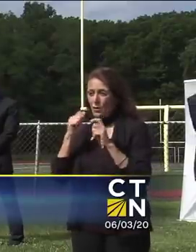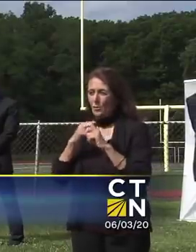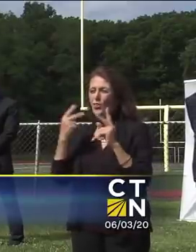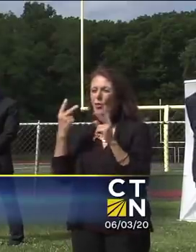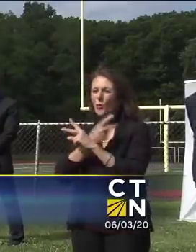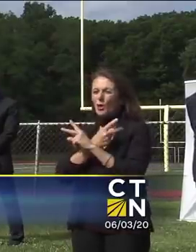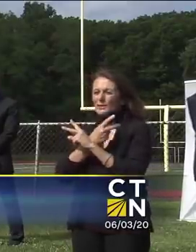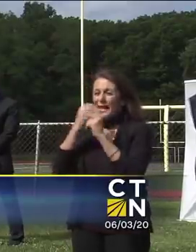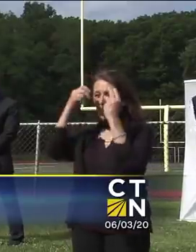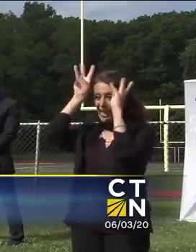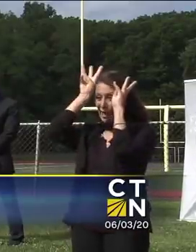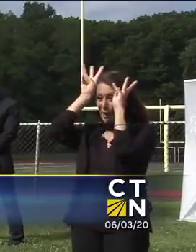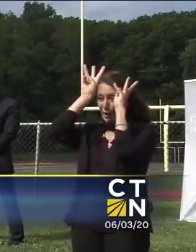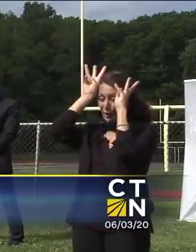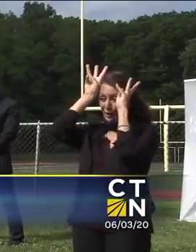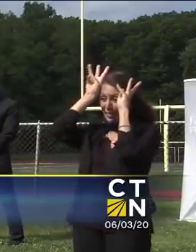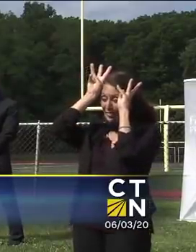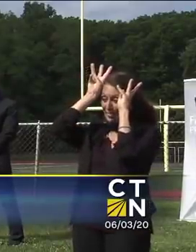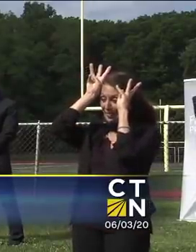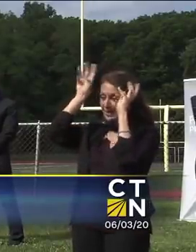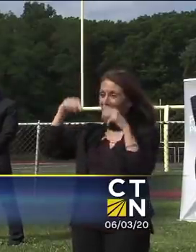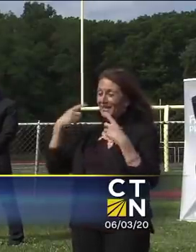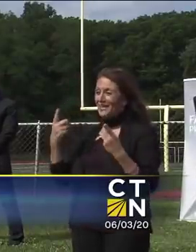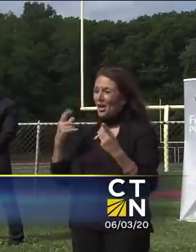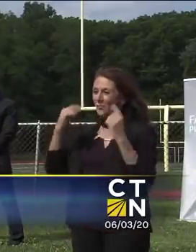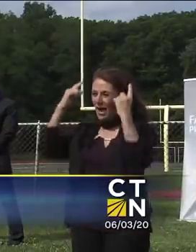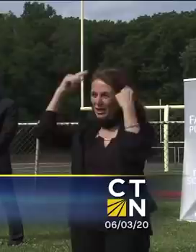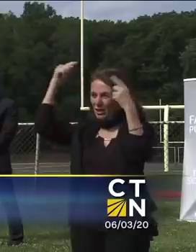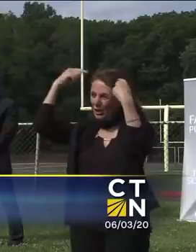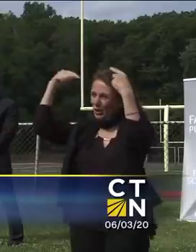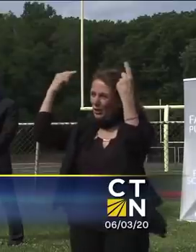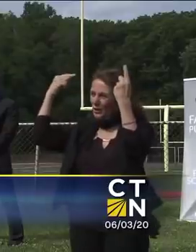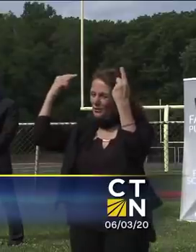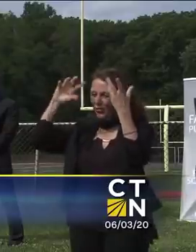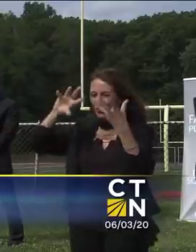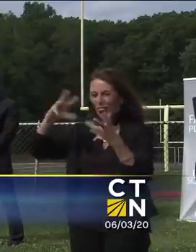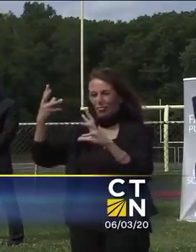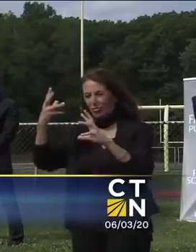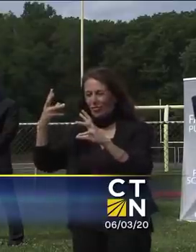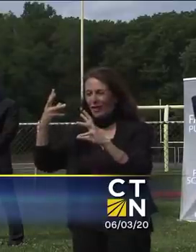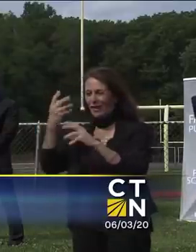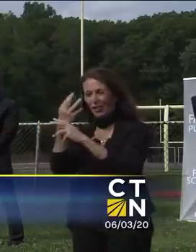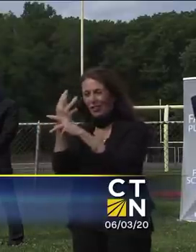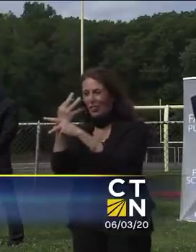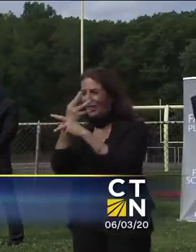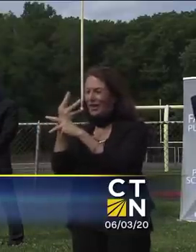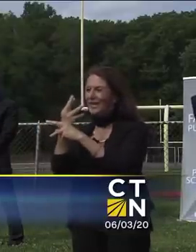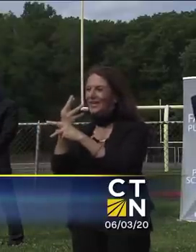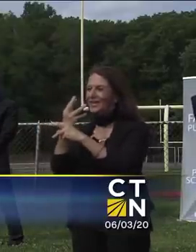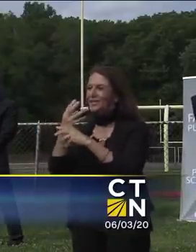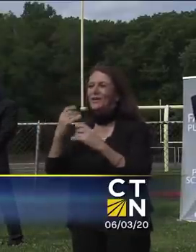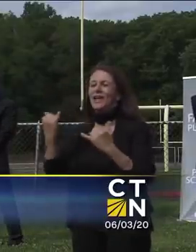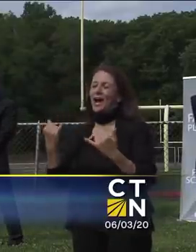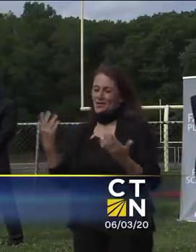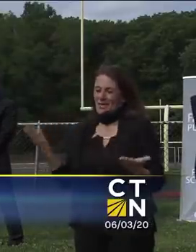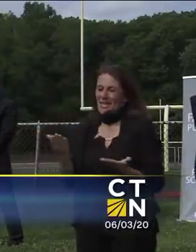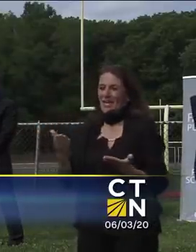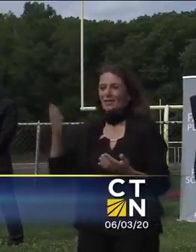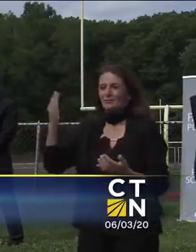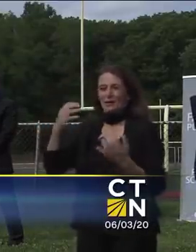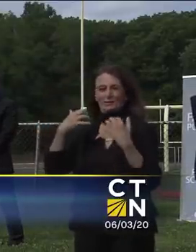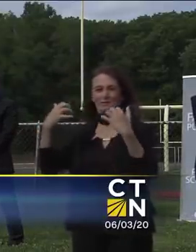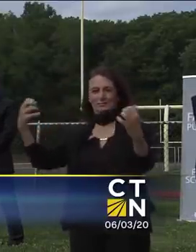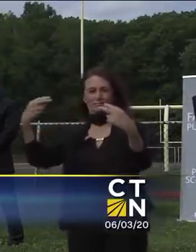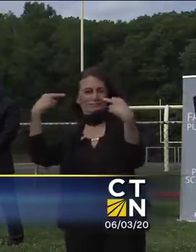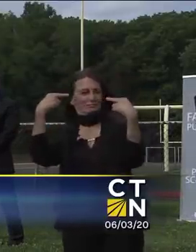hair I've had in my life, with just all these curls and unkempt jungle of hair, and now I'm here speaking in front of